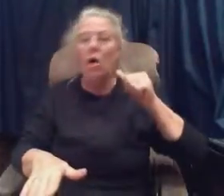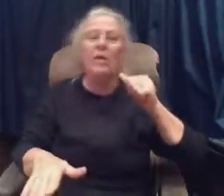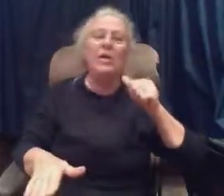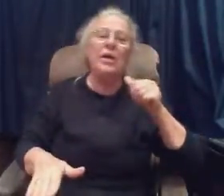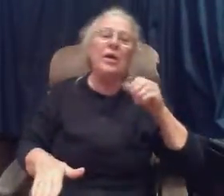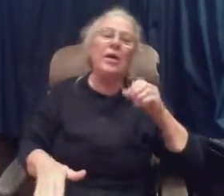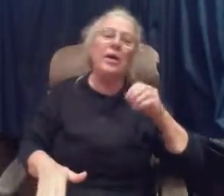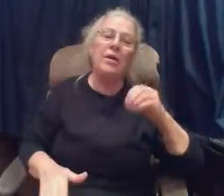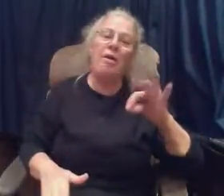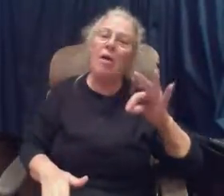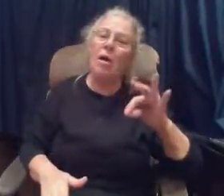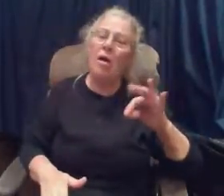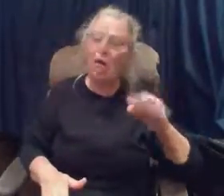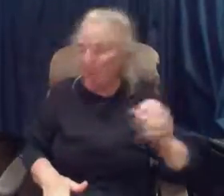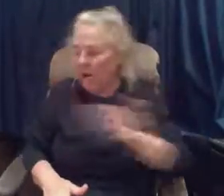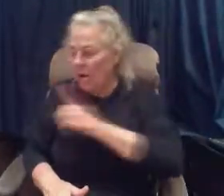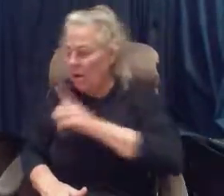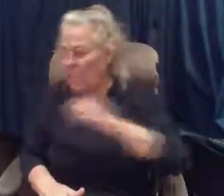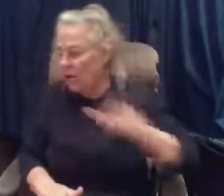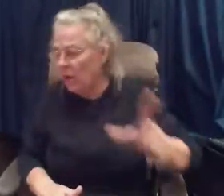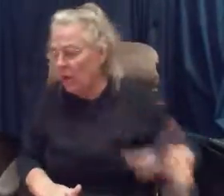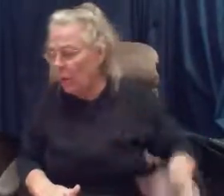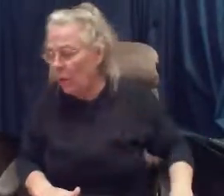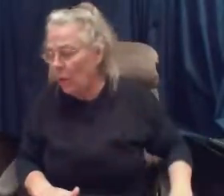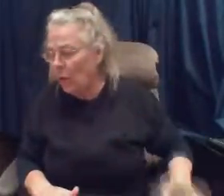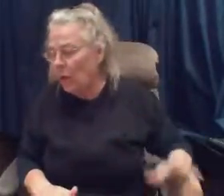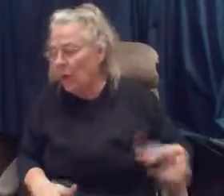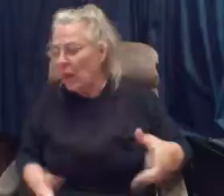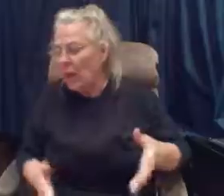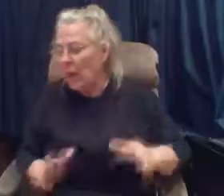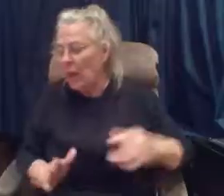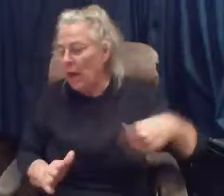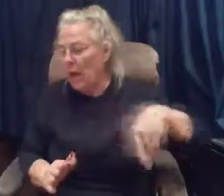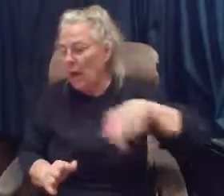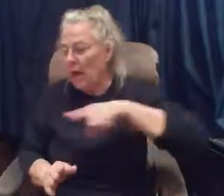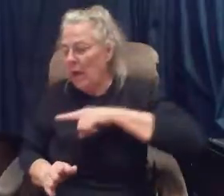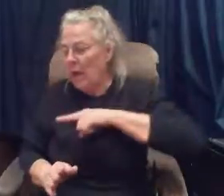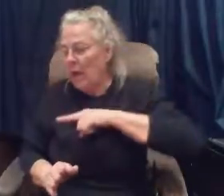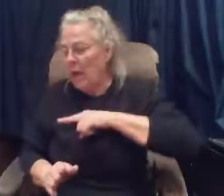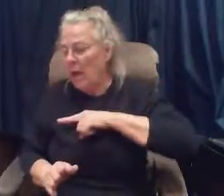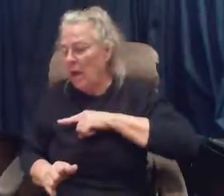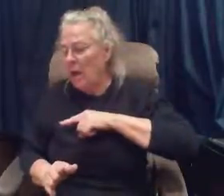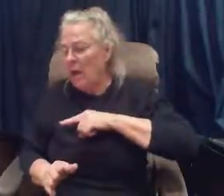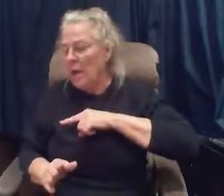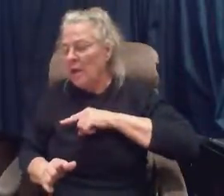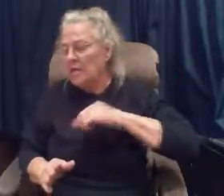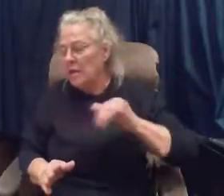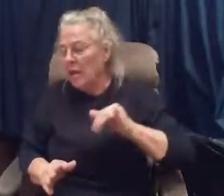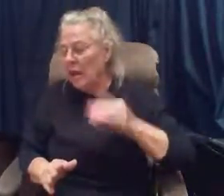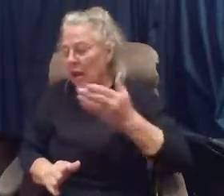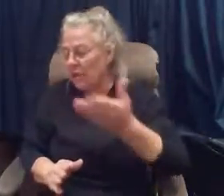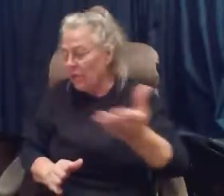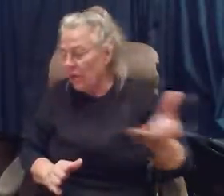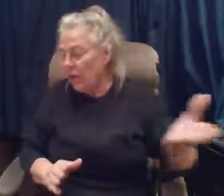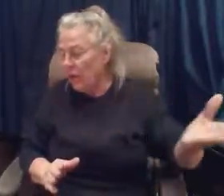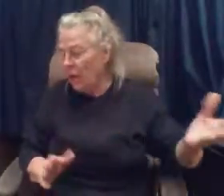calling of the Lord. Let us, like